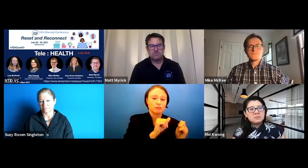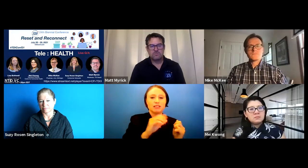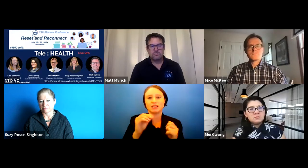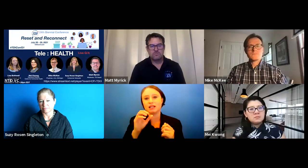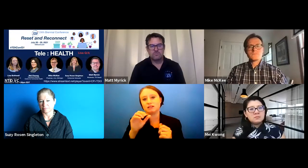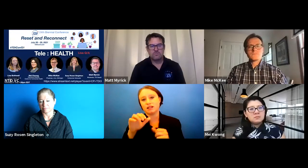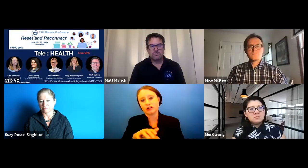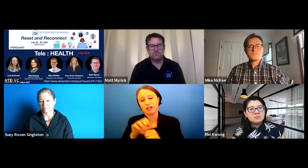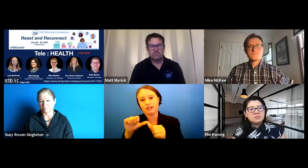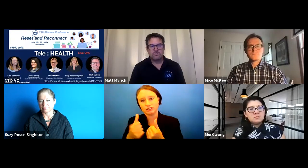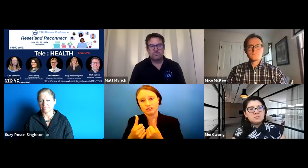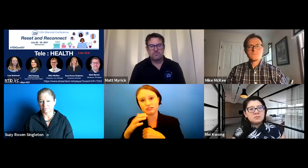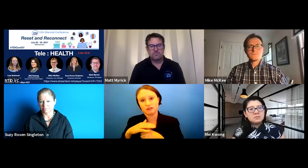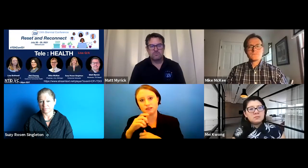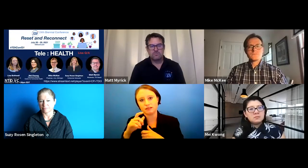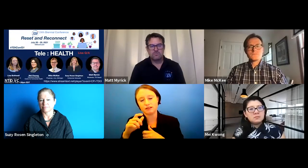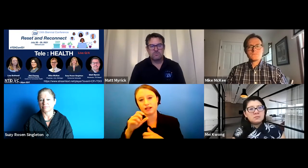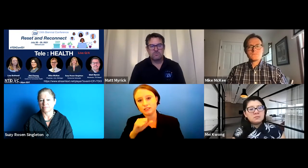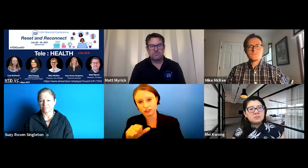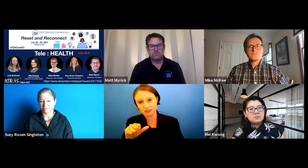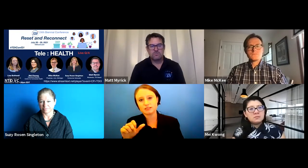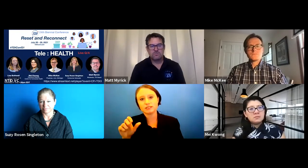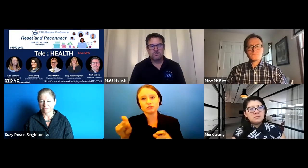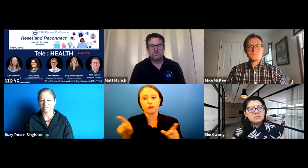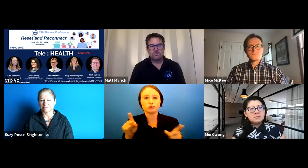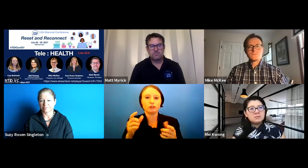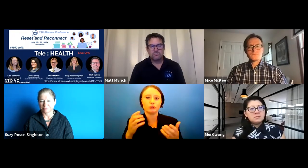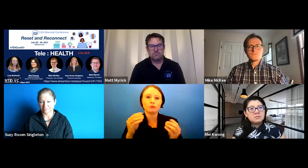Independent Living. That would be for people with disabilities, and your area